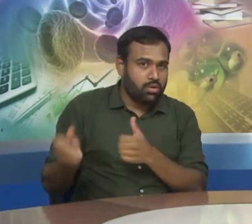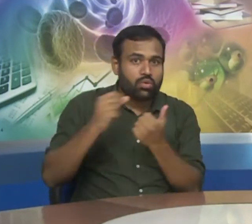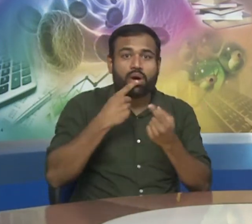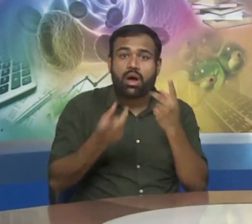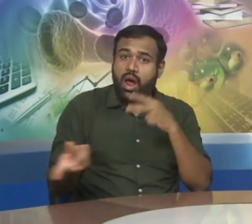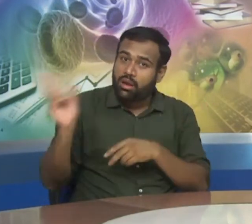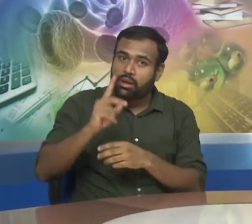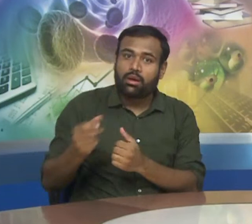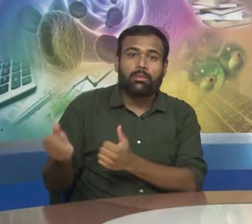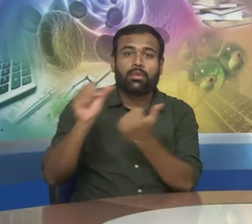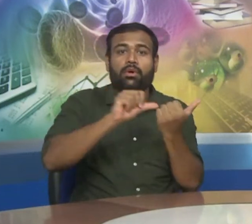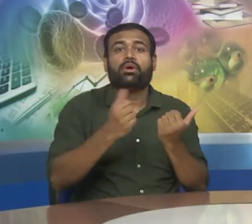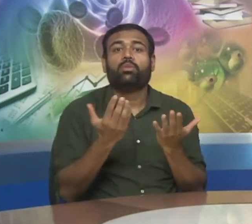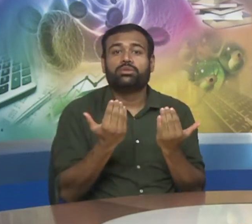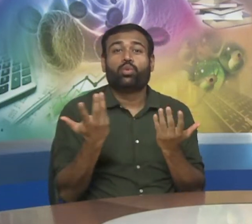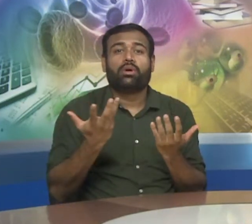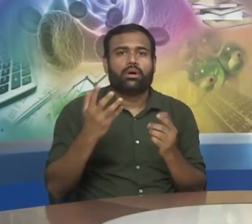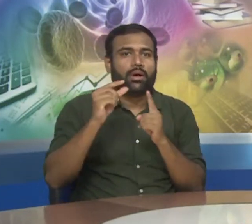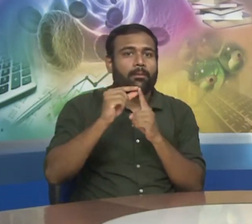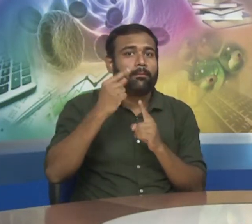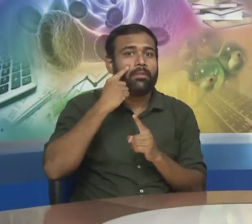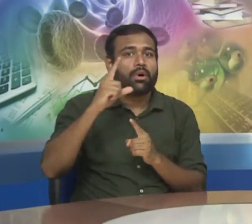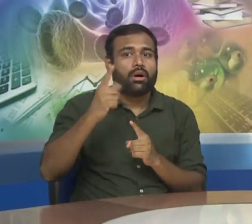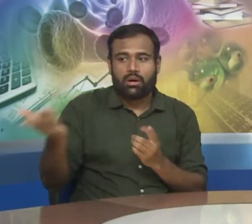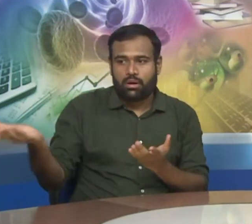This is generally done when a review petition is filed.